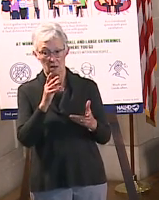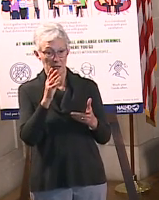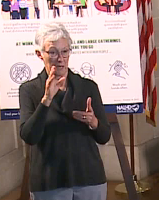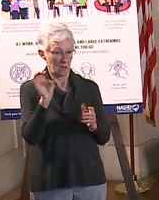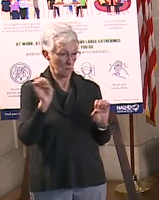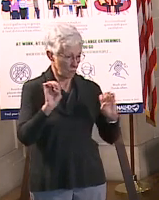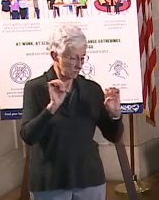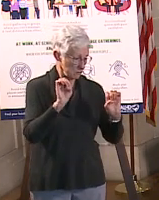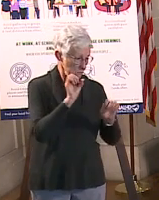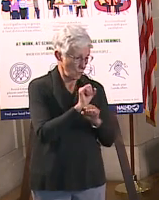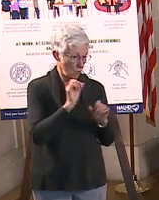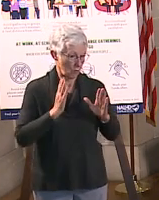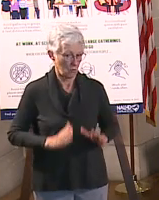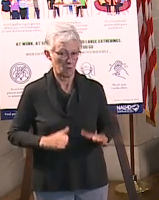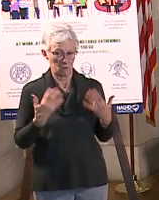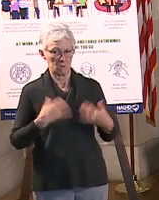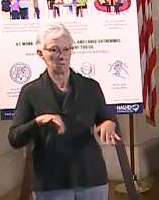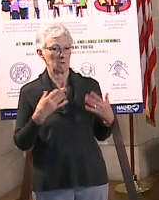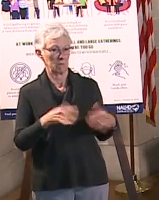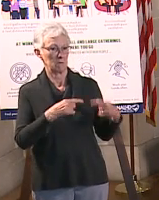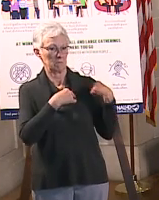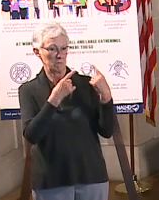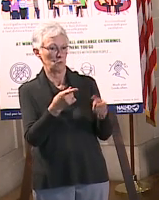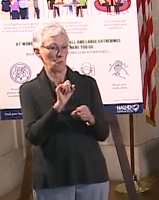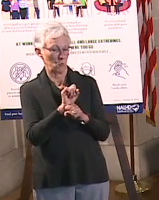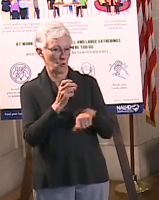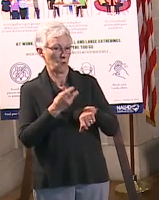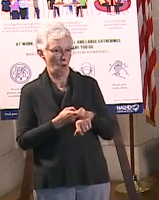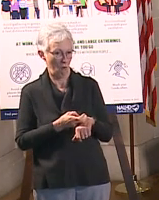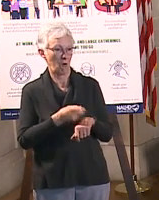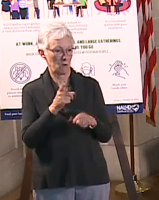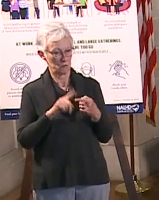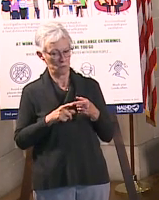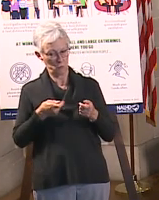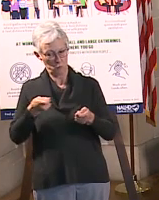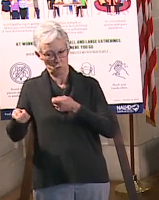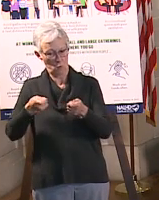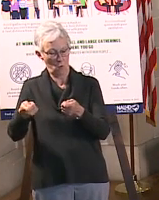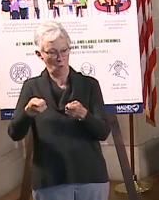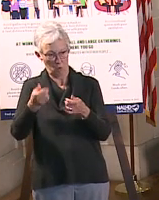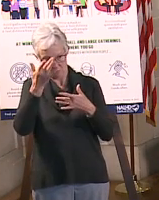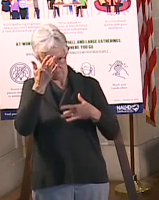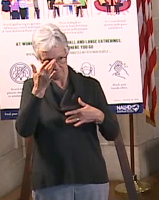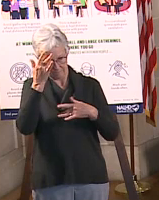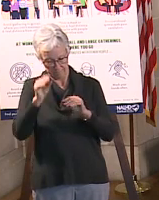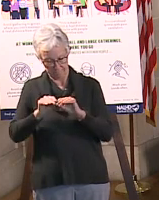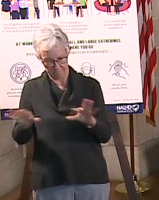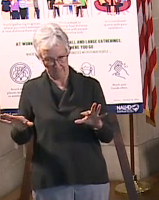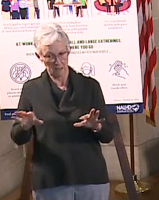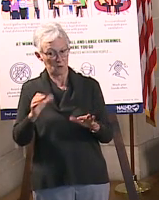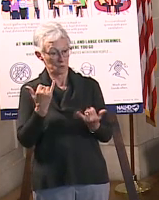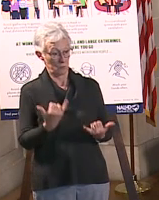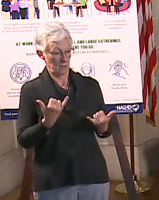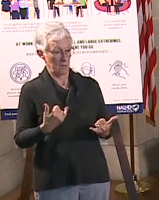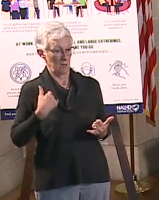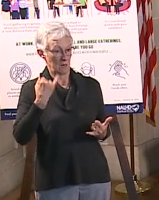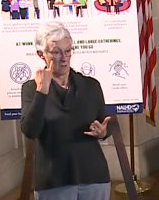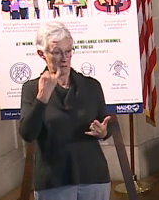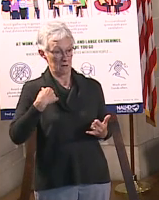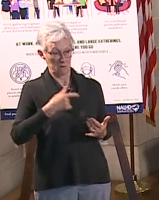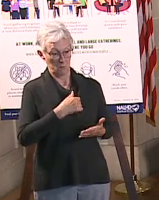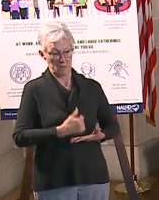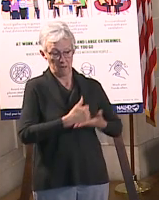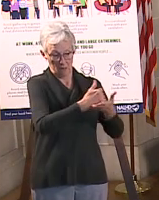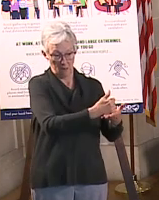with the challenges of the pandemic. Helping the Red Cross maintain an adequate supply of donated blood will mean